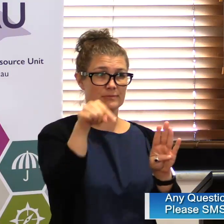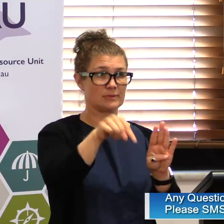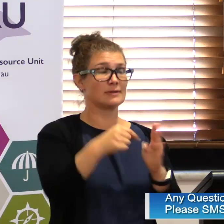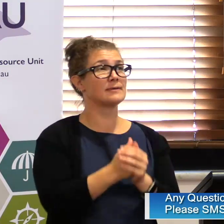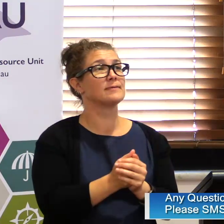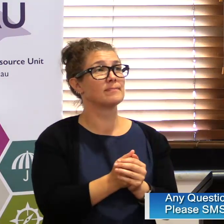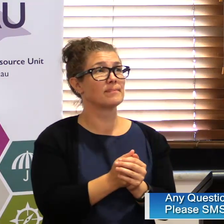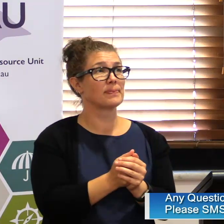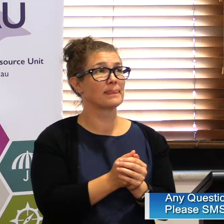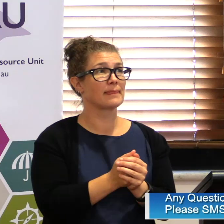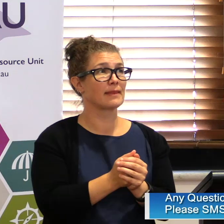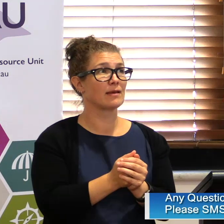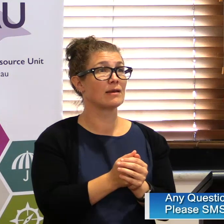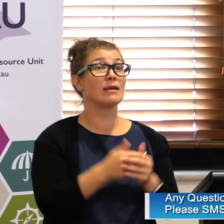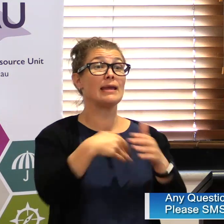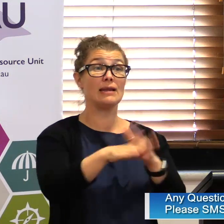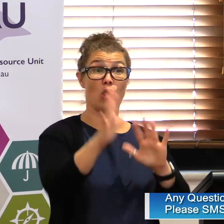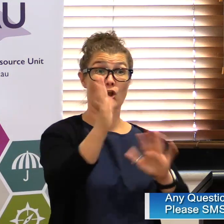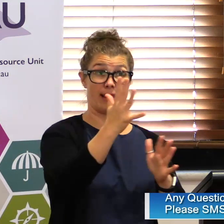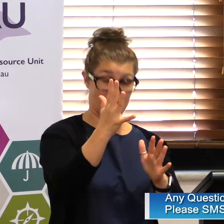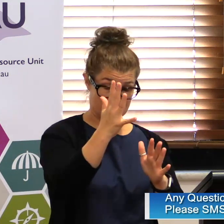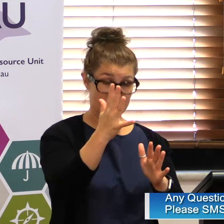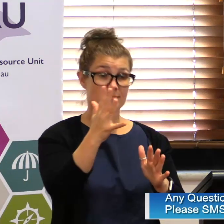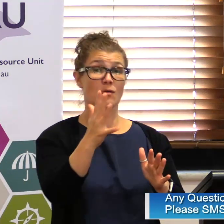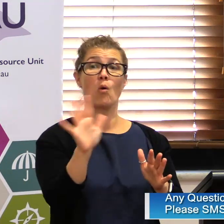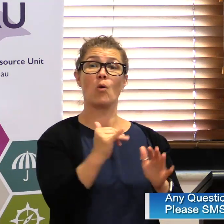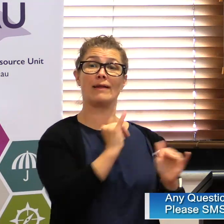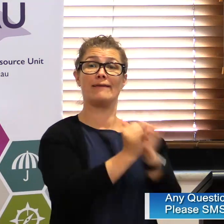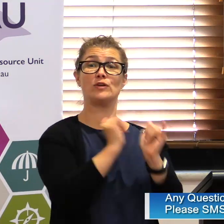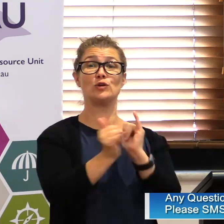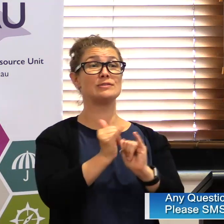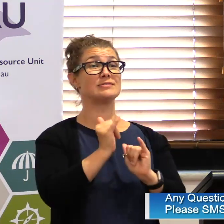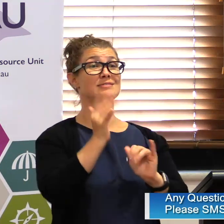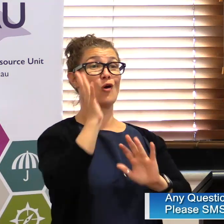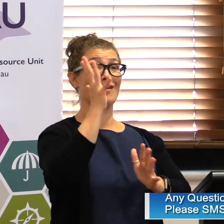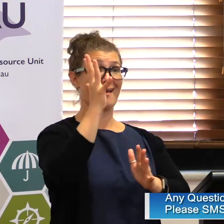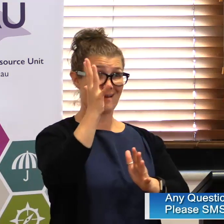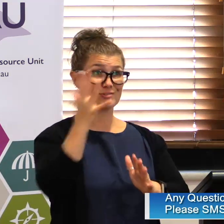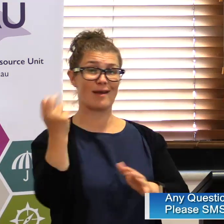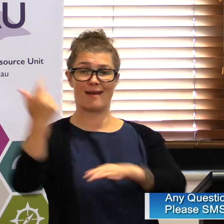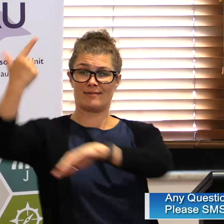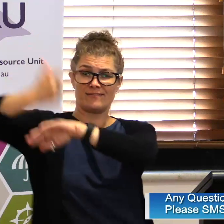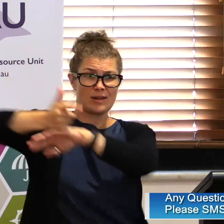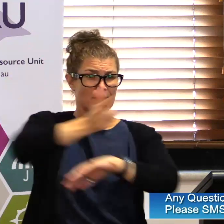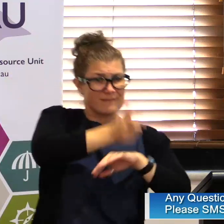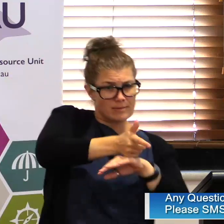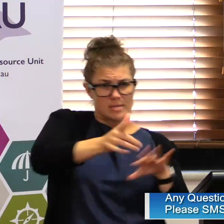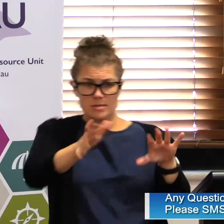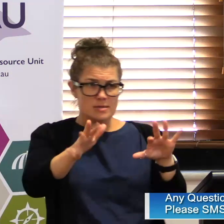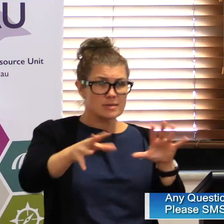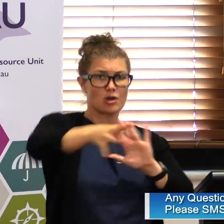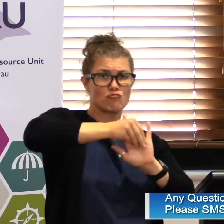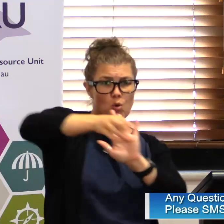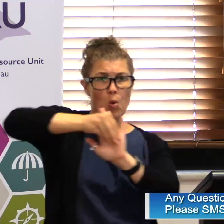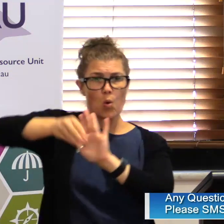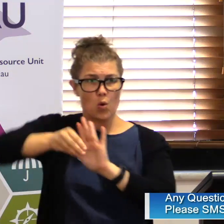all in Auslan. All the interviews were done in Auslan, so we had the video running and we had a recorder,